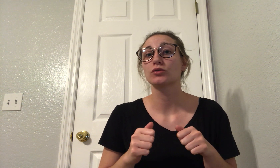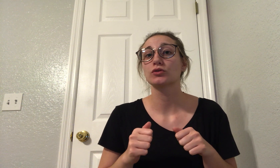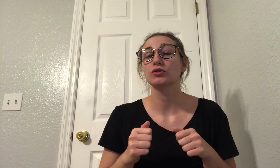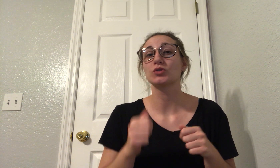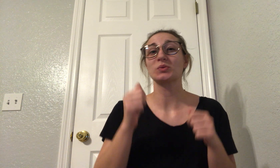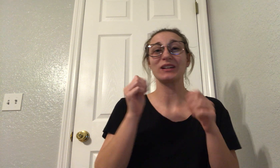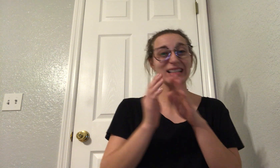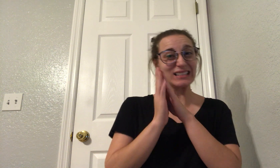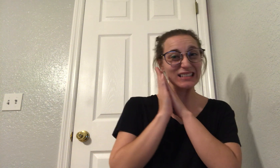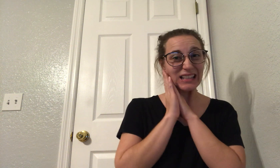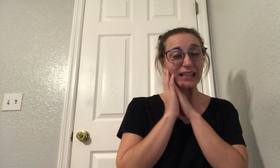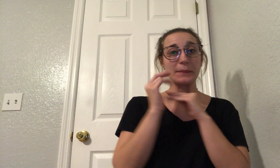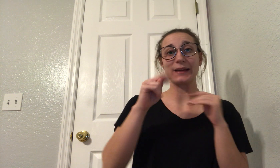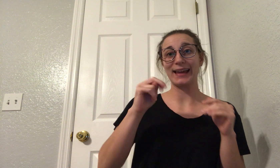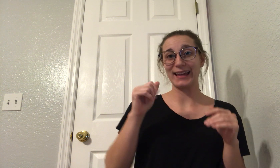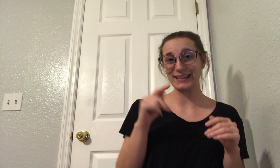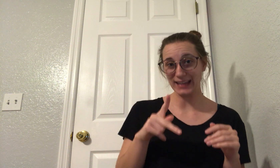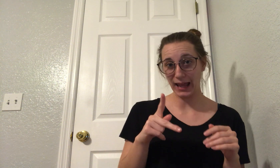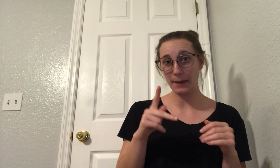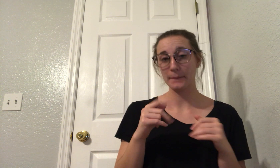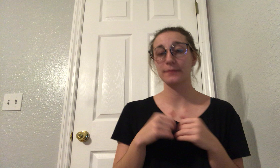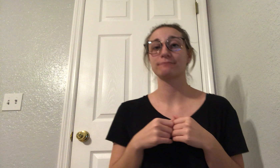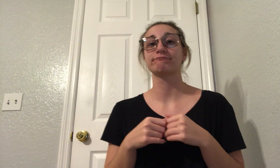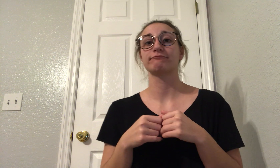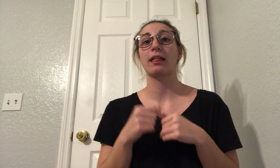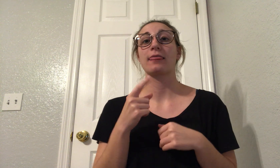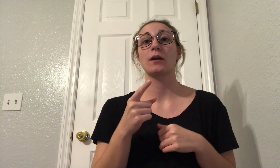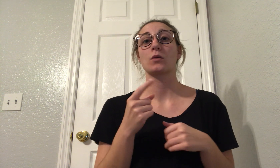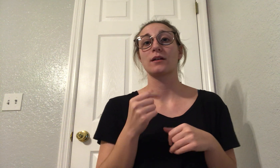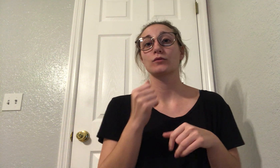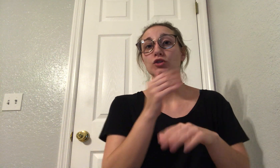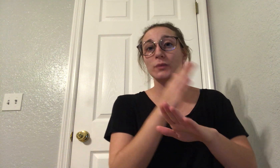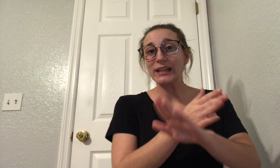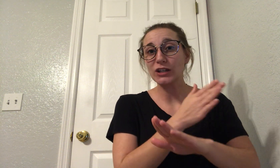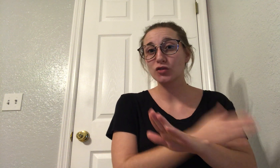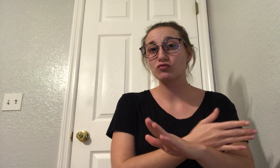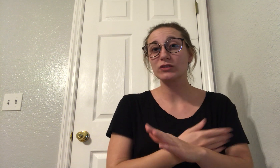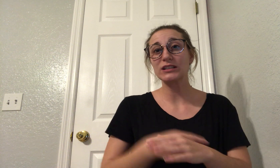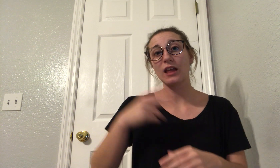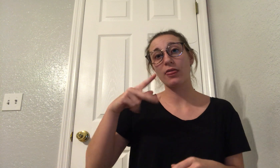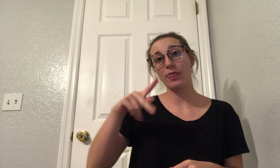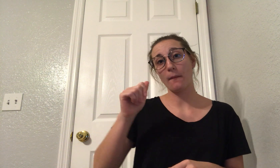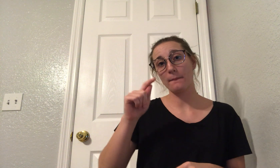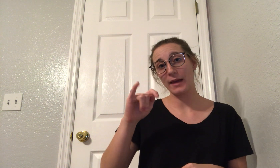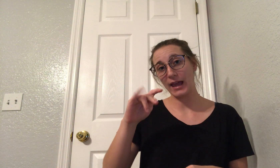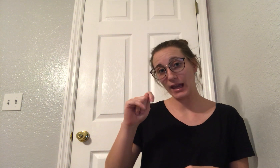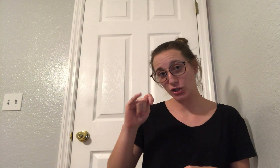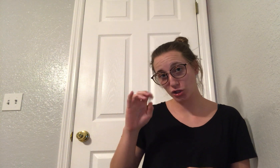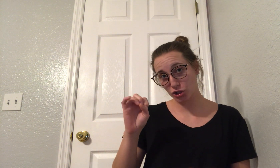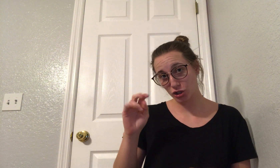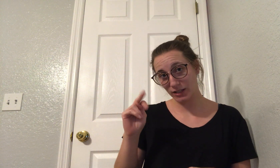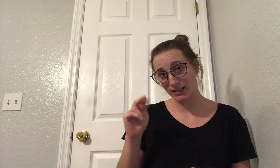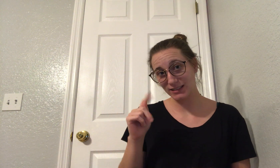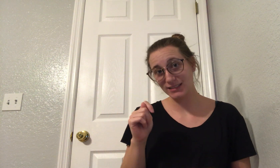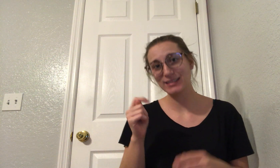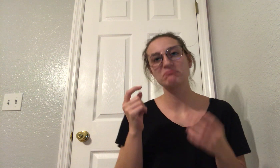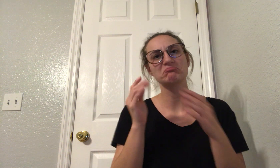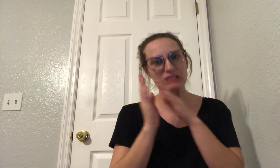well-being, and they increased their patience and attention. So napping group, increased